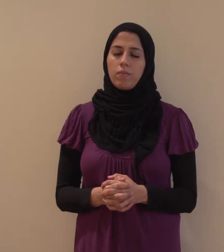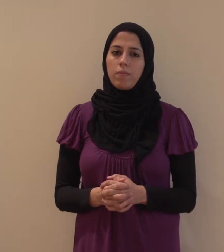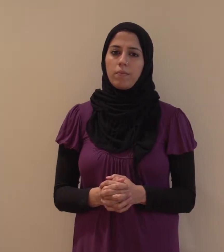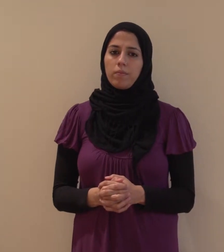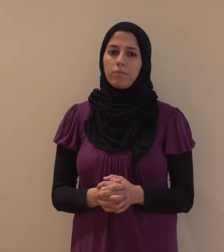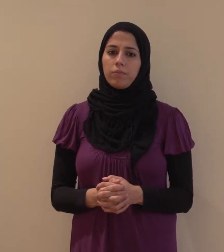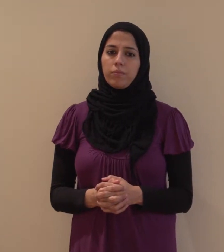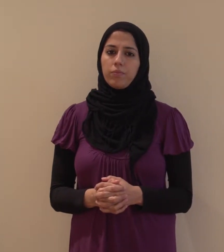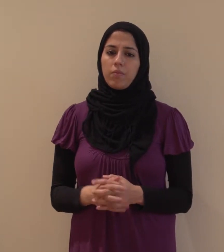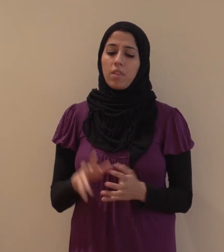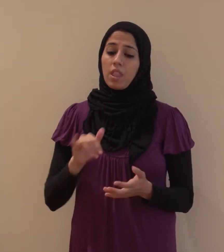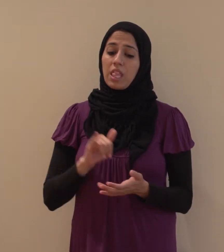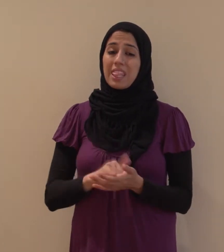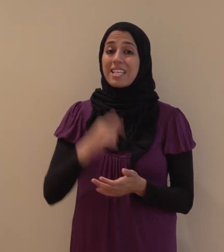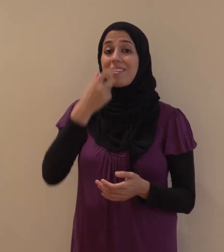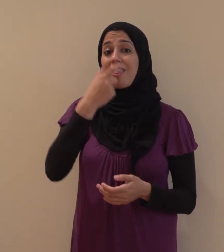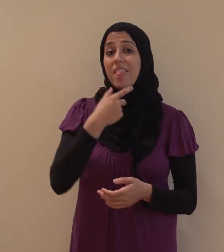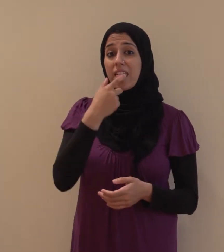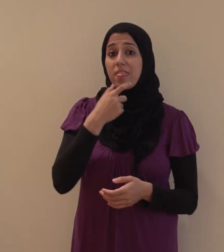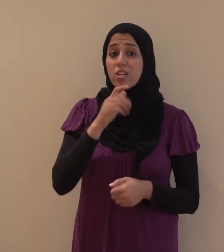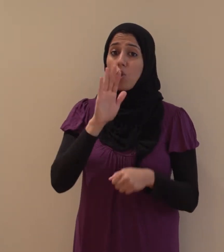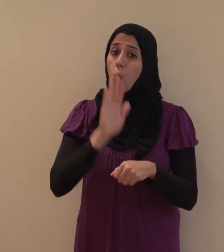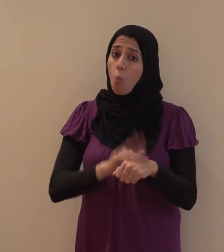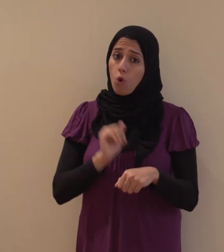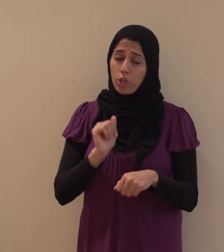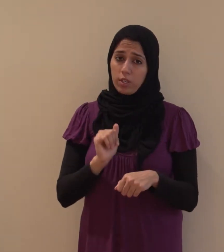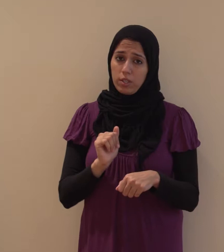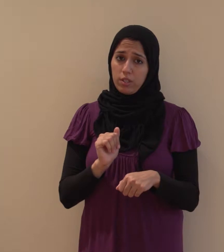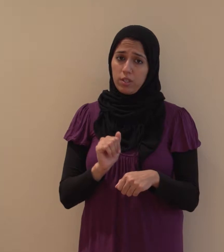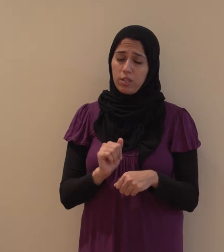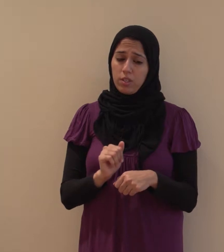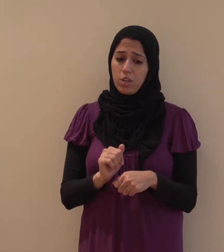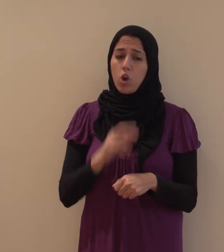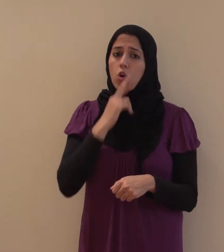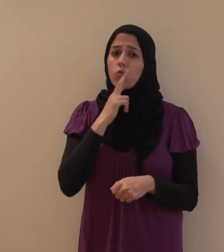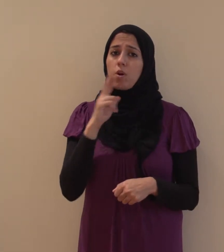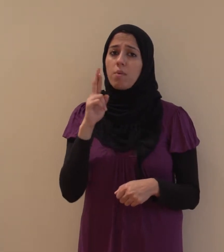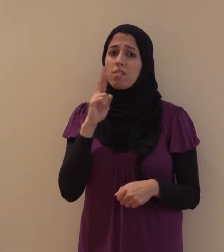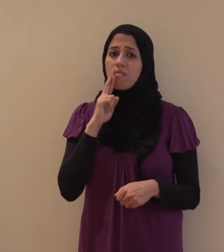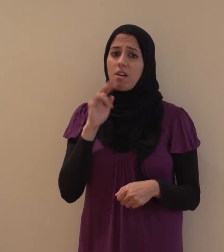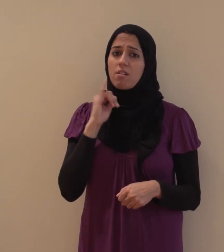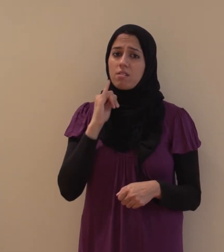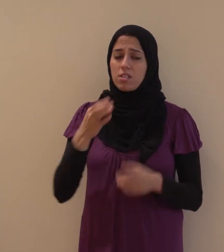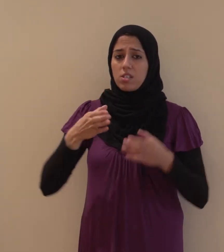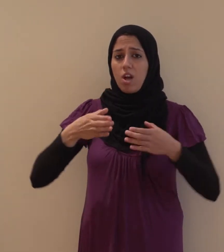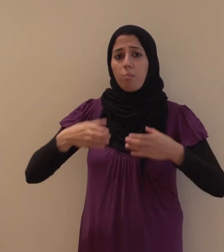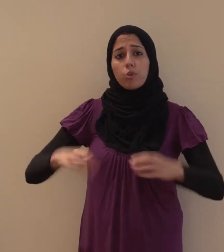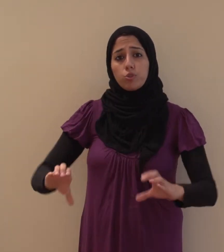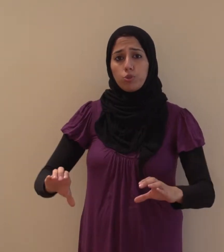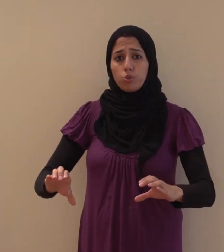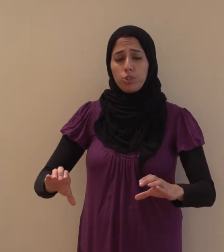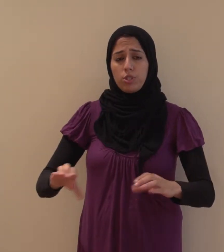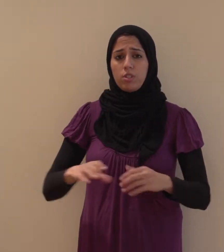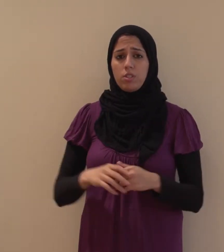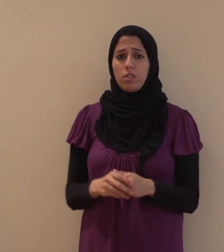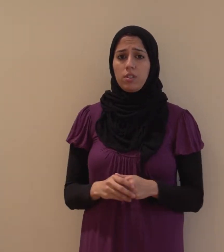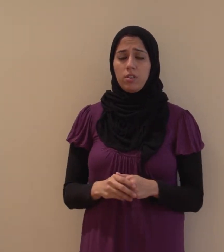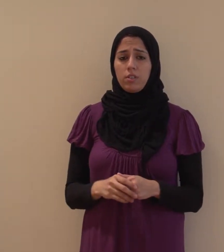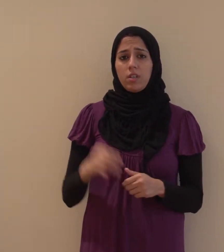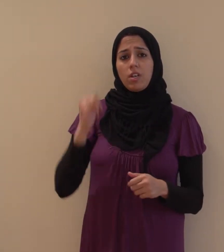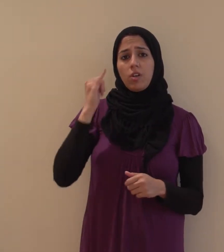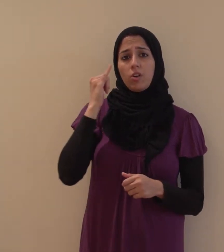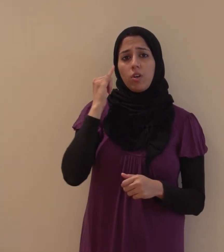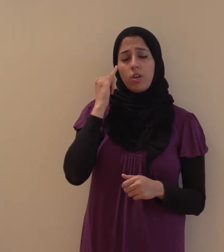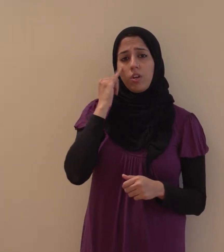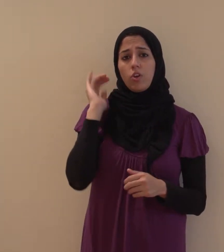alaihi wasallam is giving us, that Allah has given us this opportunity. If we could not snatch it, then we will be